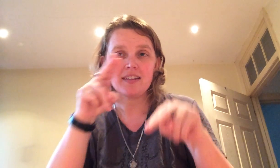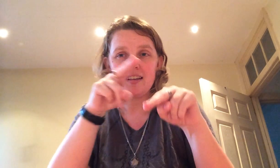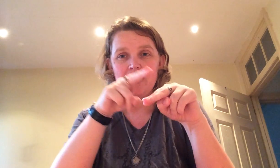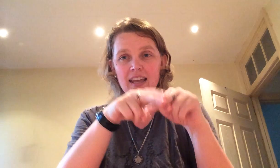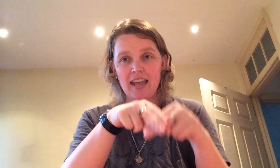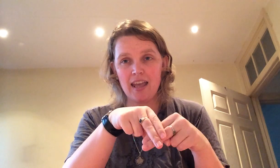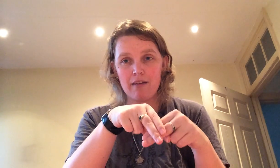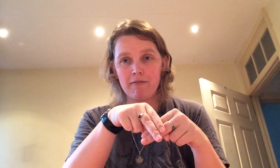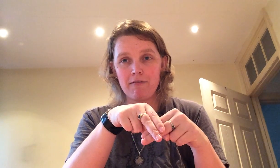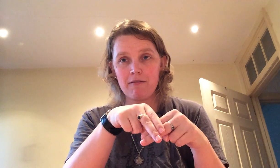F,